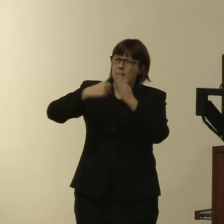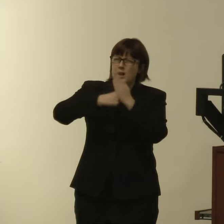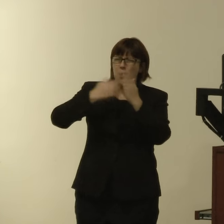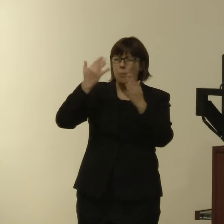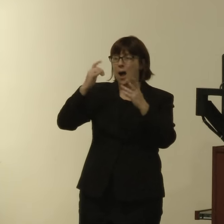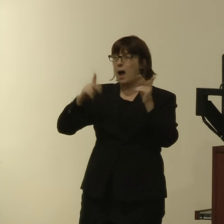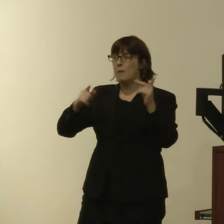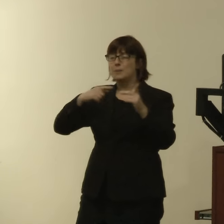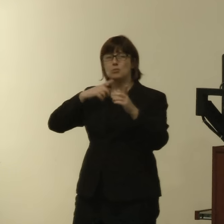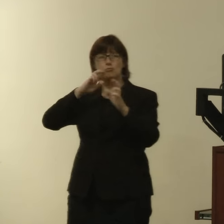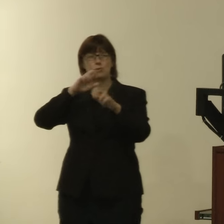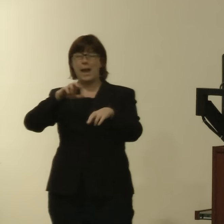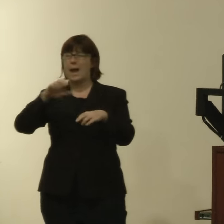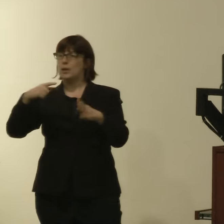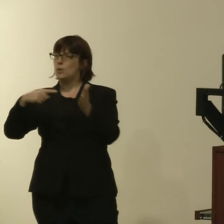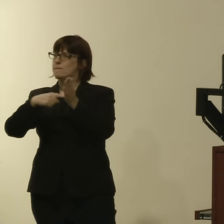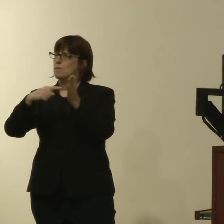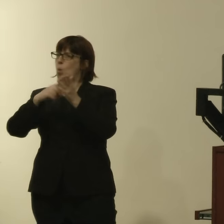Yeah.